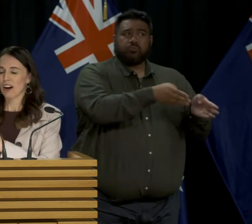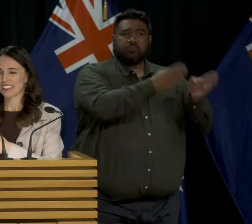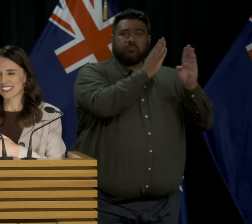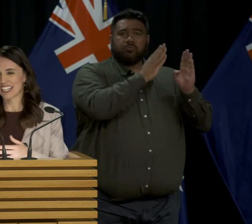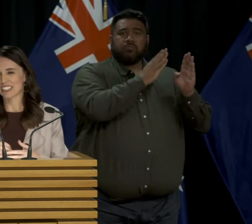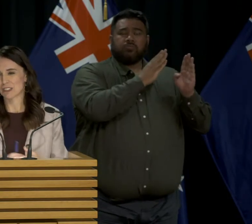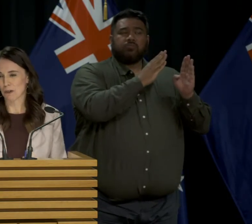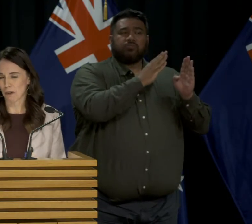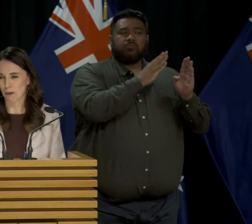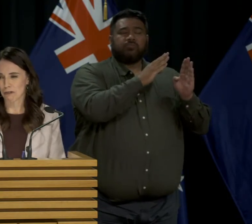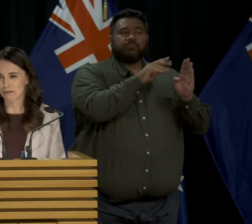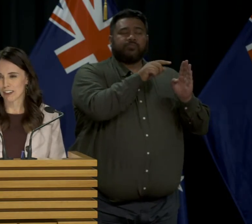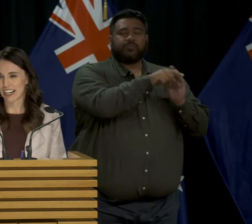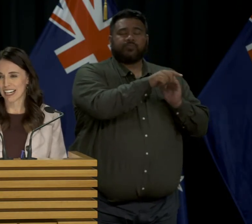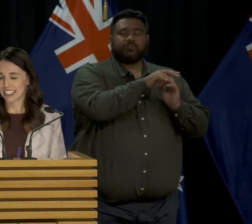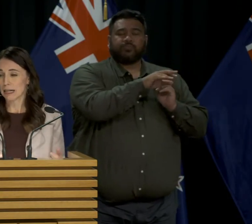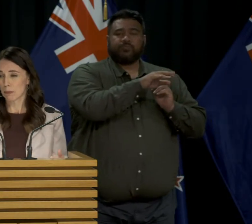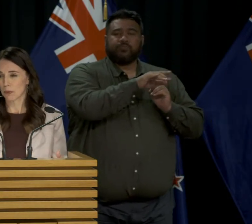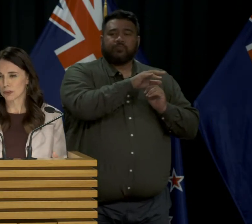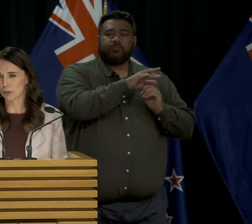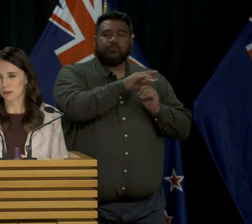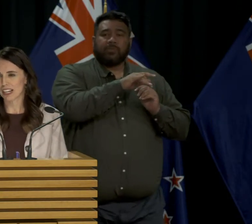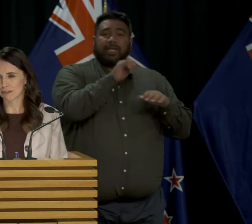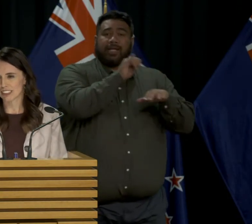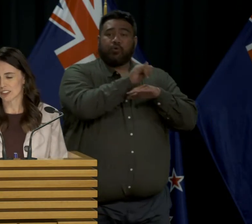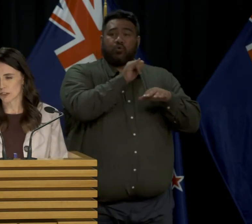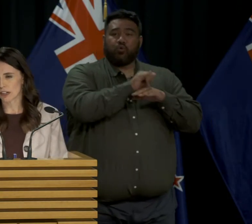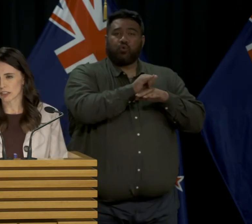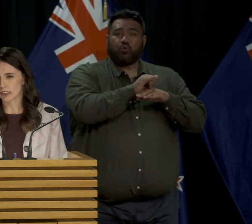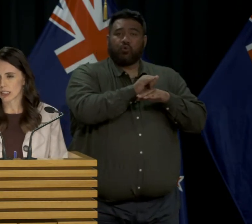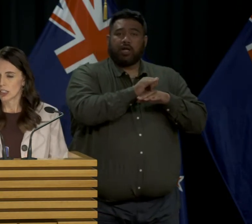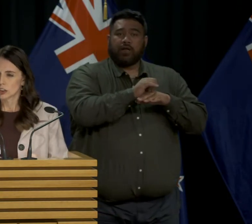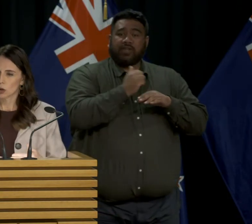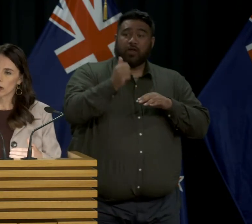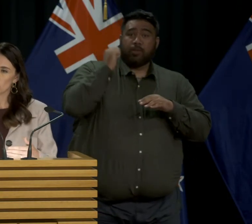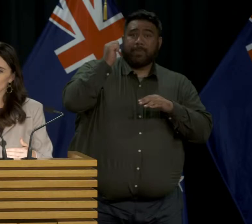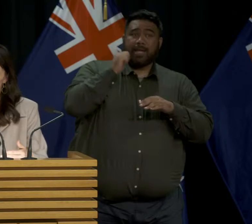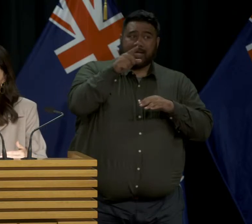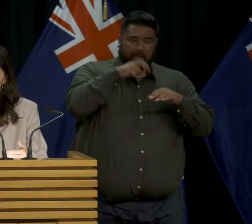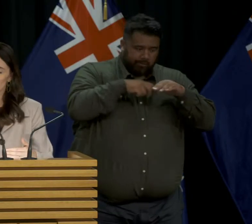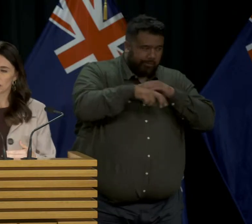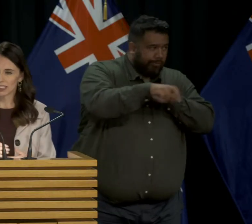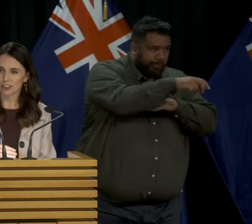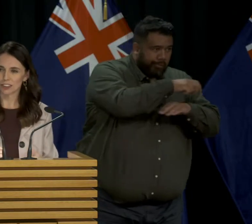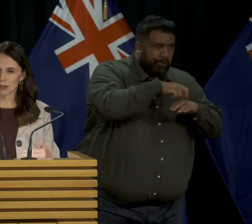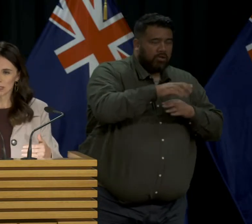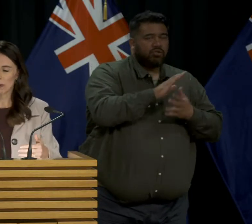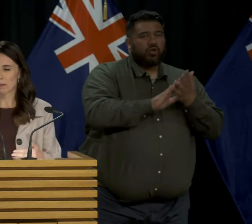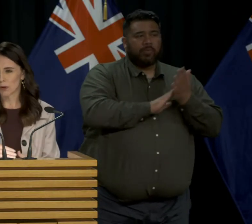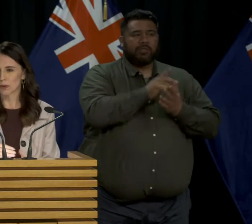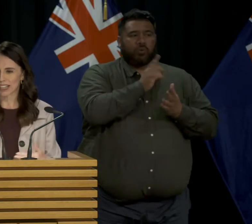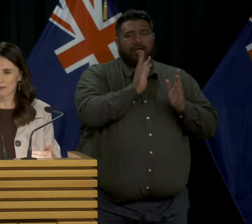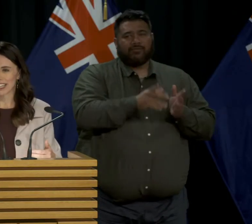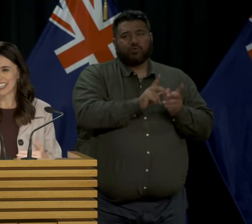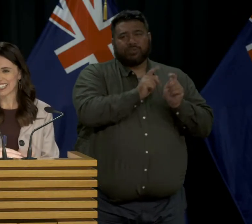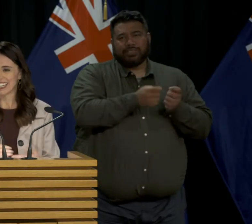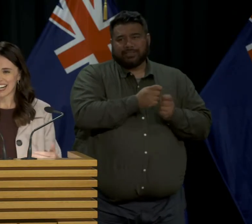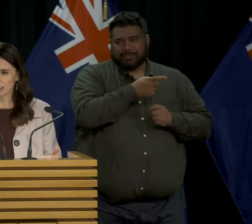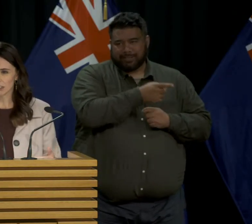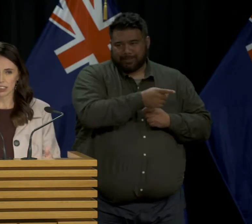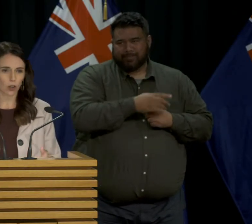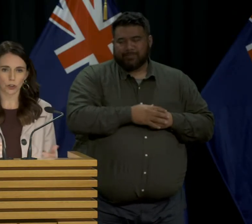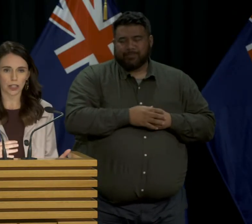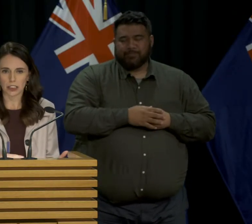the behind the scenes of an airport where we have red zone travellers. So we will include in those numbers people who are coming in